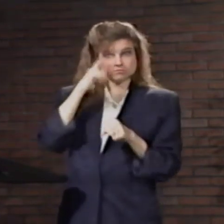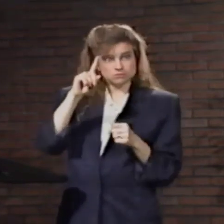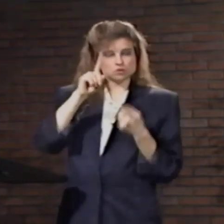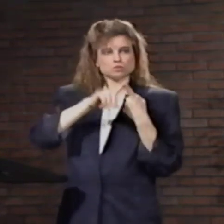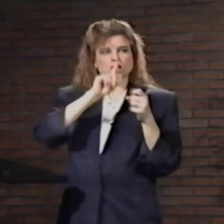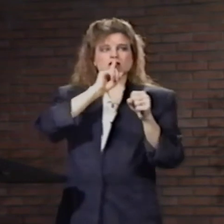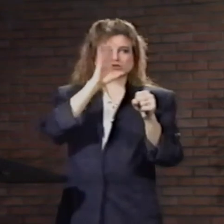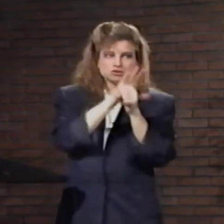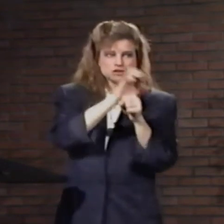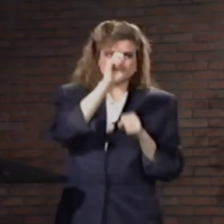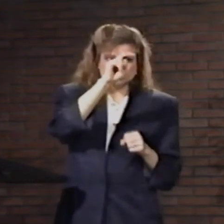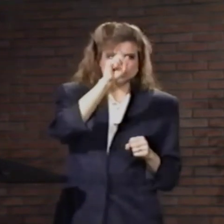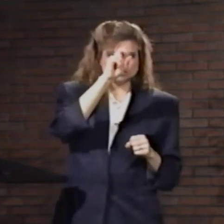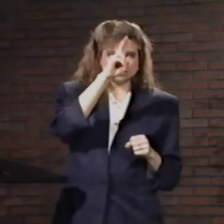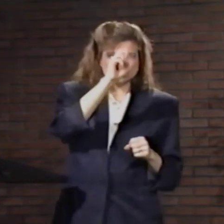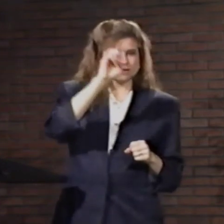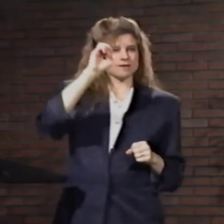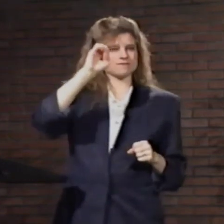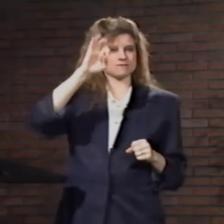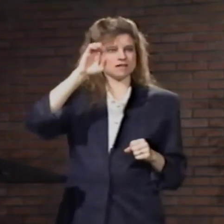reasonable accommodations back in Title 1.